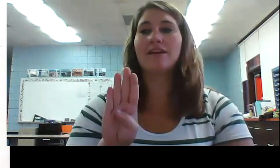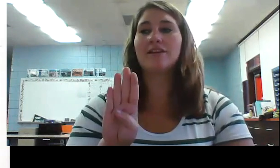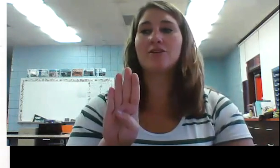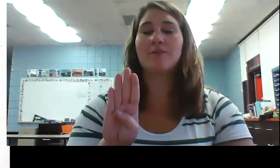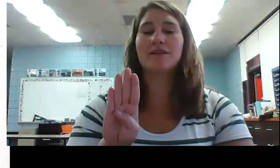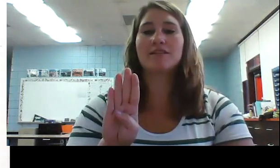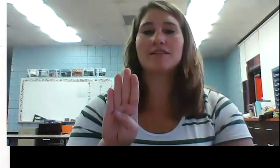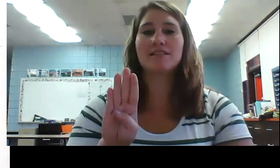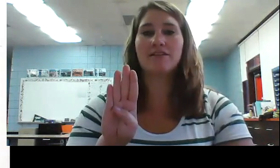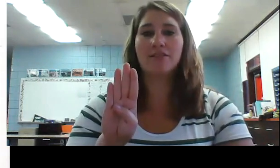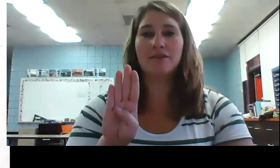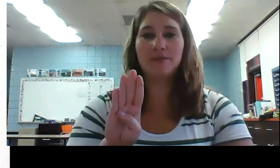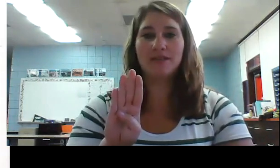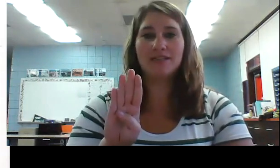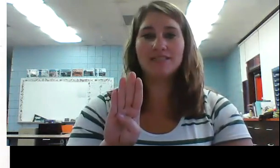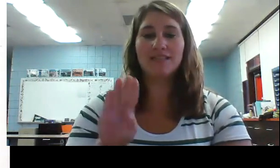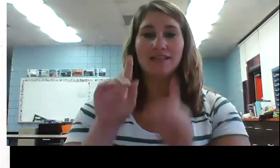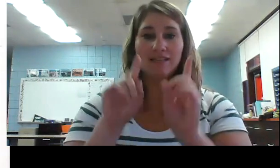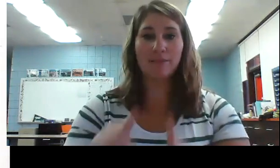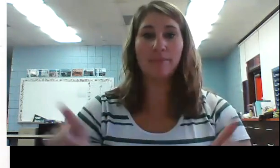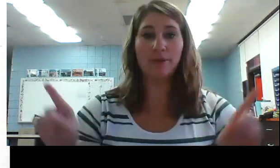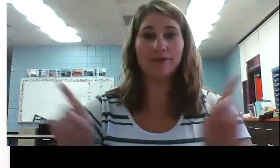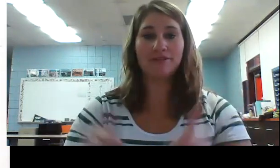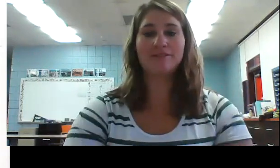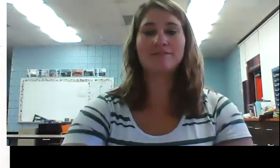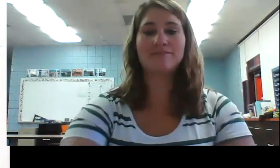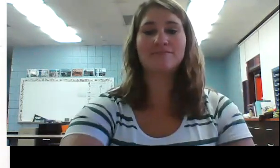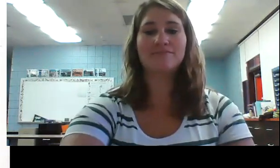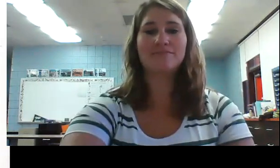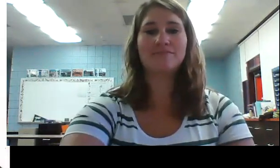every letter makes a sound. The B says,